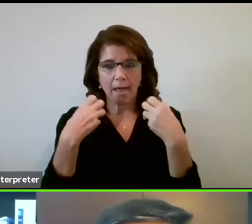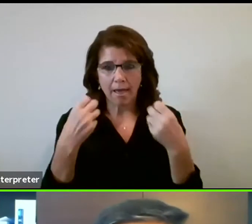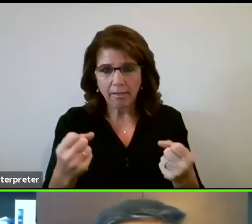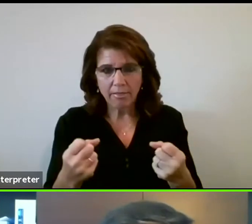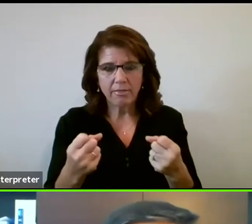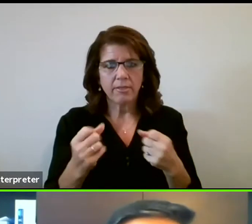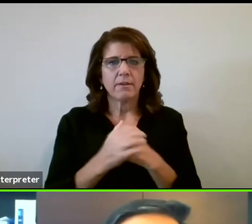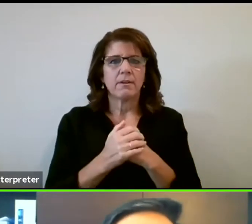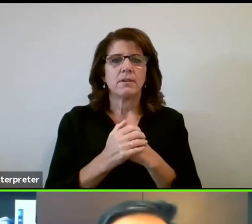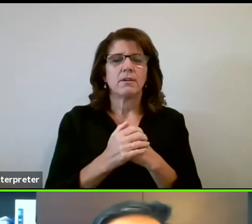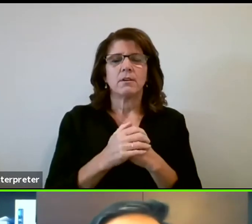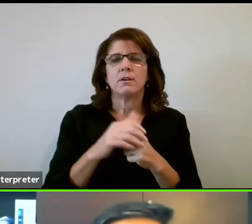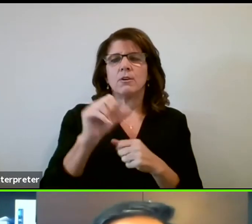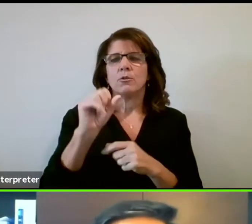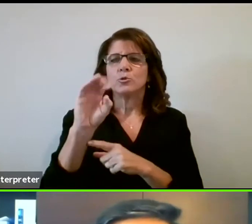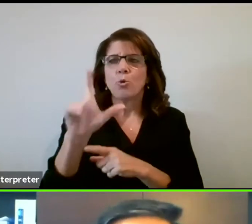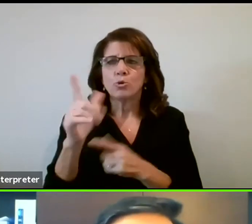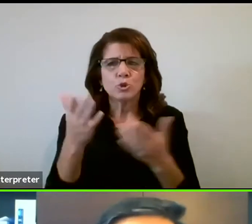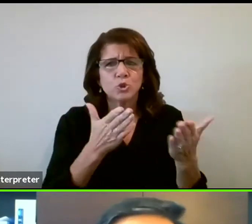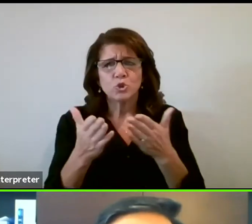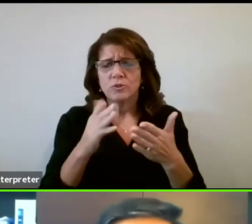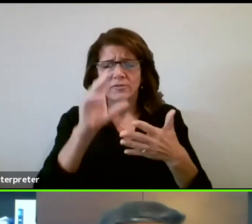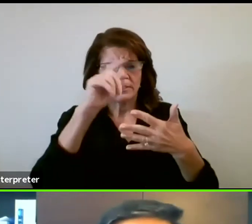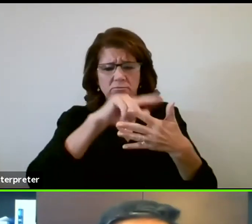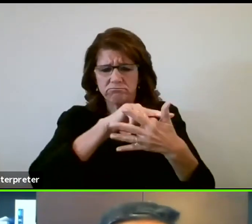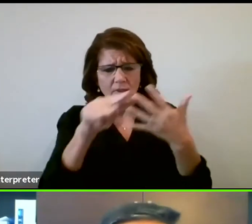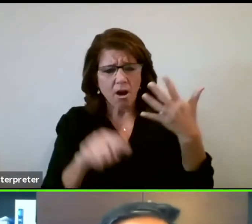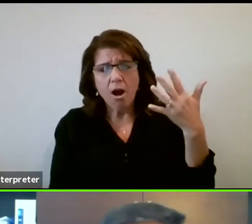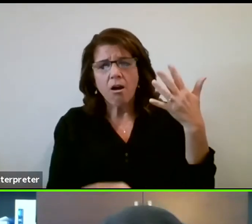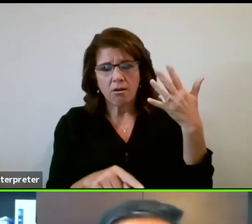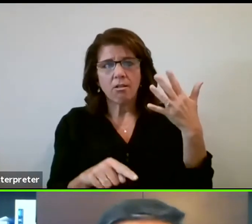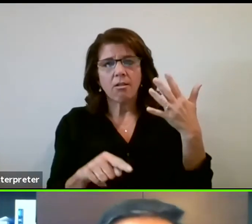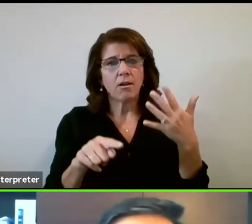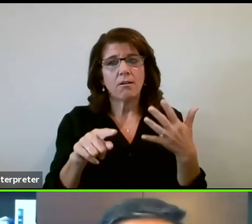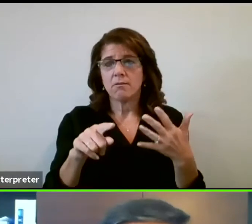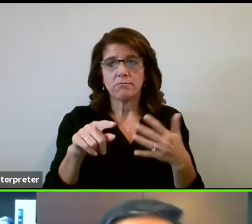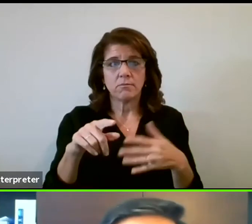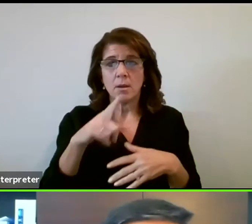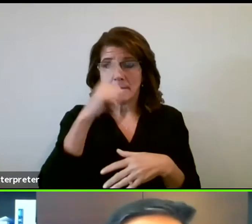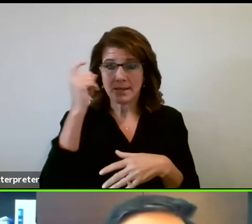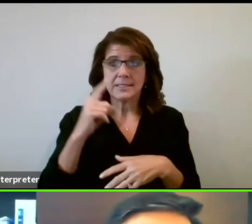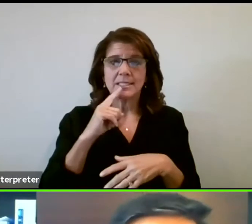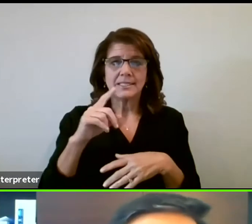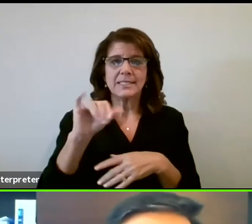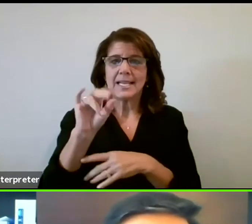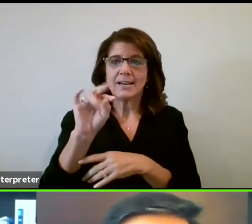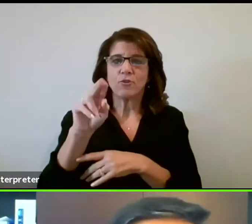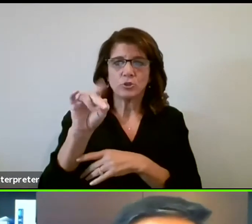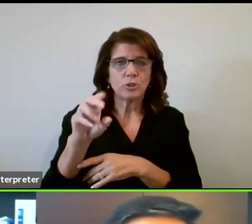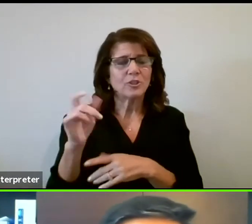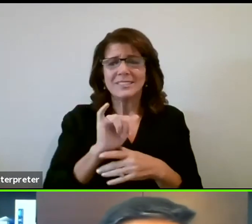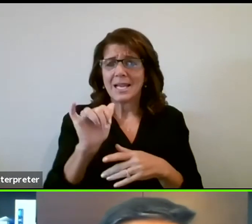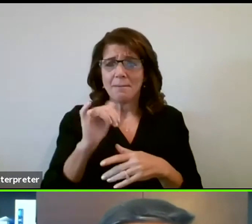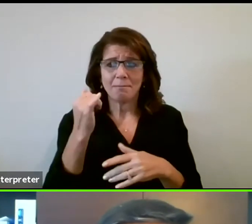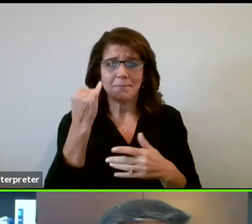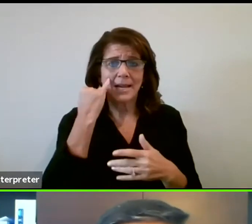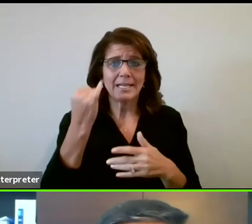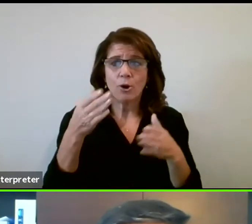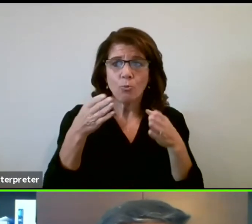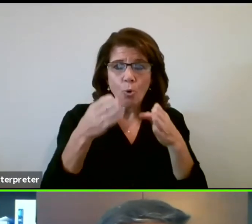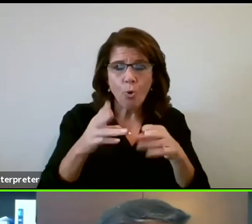social services, you name it, because it is an actual infrastructure, just like roads and railroads